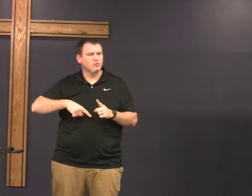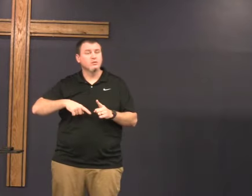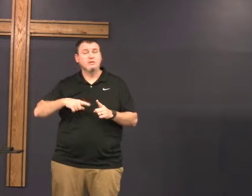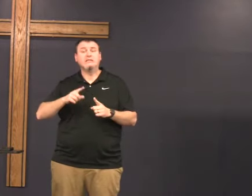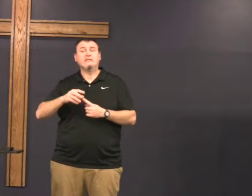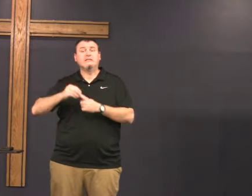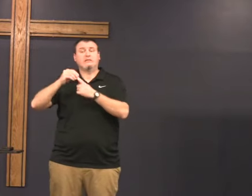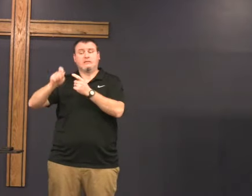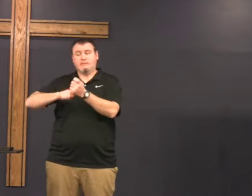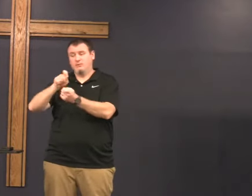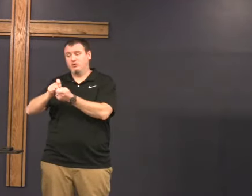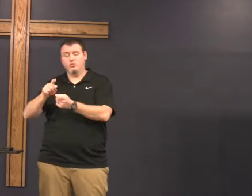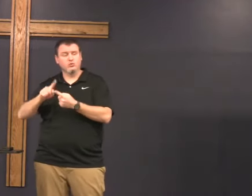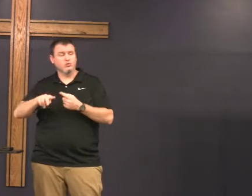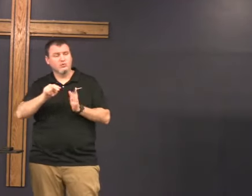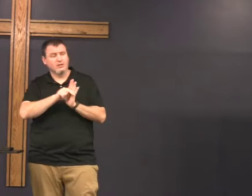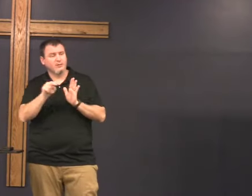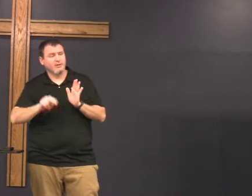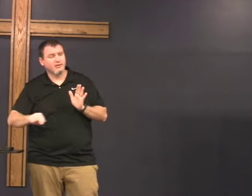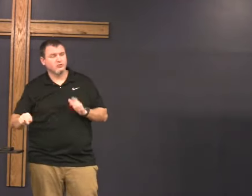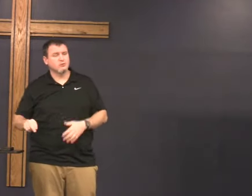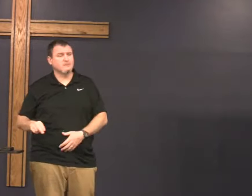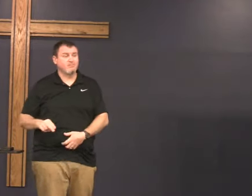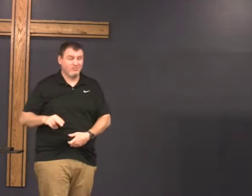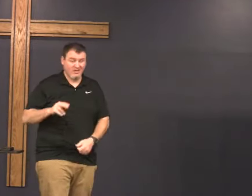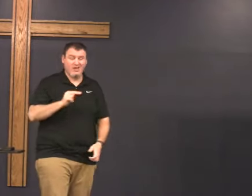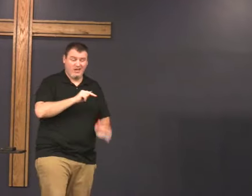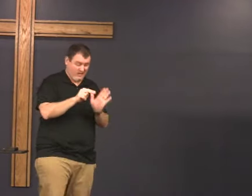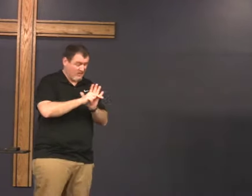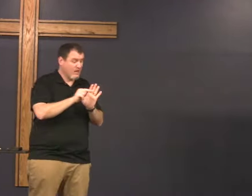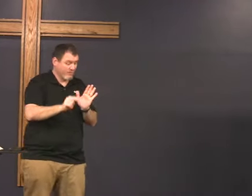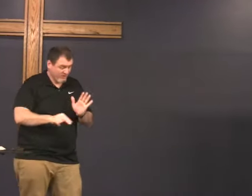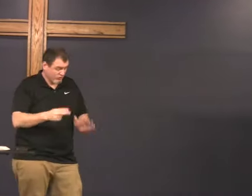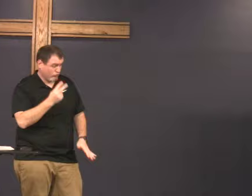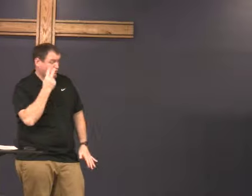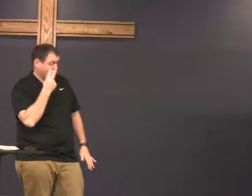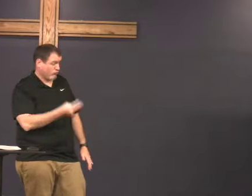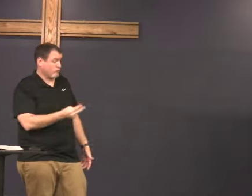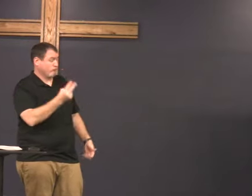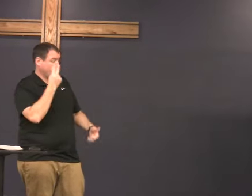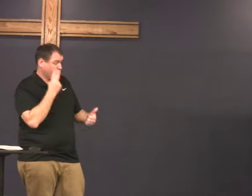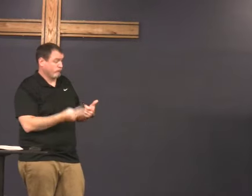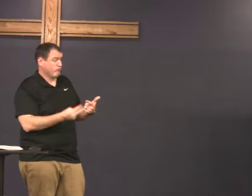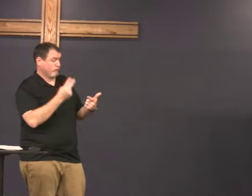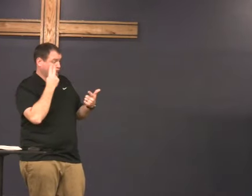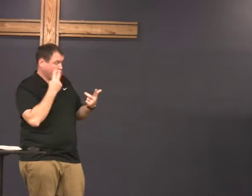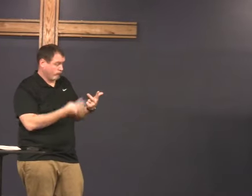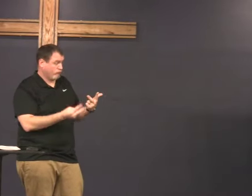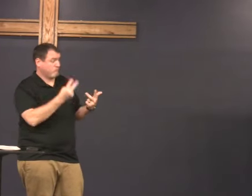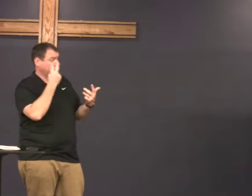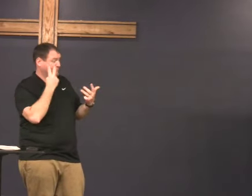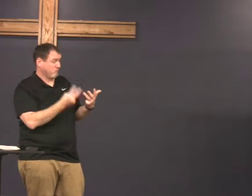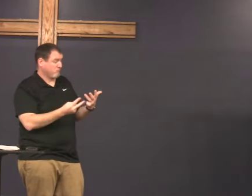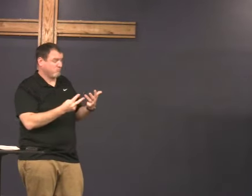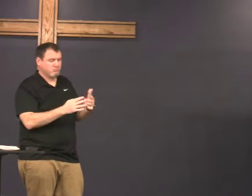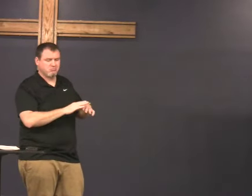showed through his life the power of God, especially to Nebuchadnezzar. And Nebuchadnezzar saw